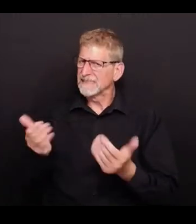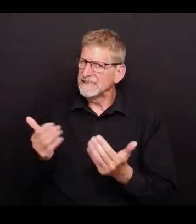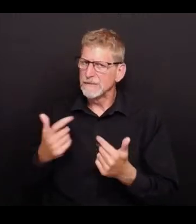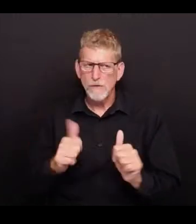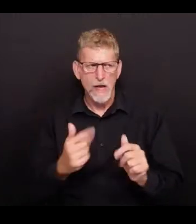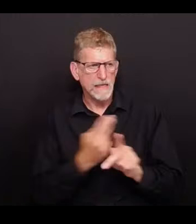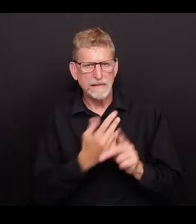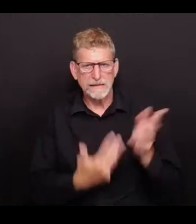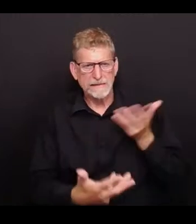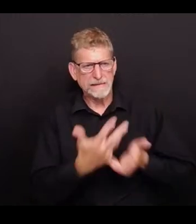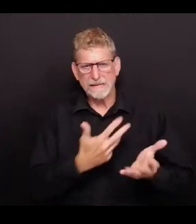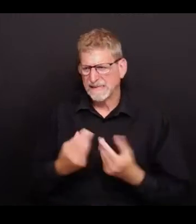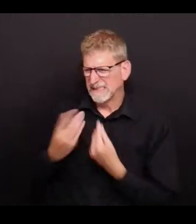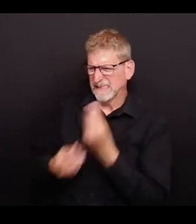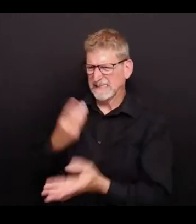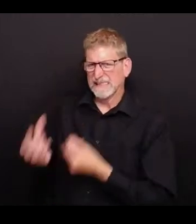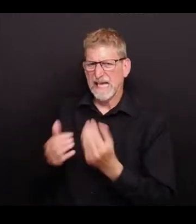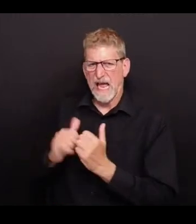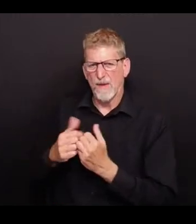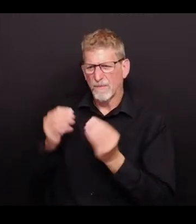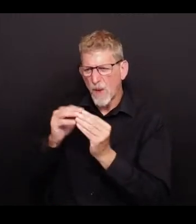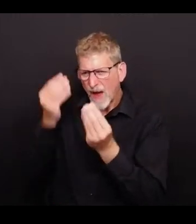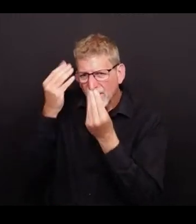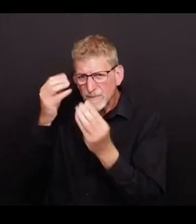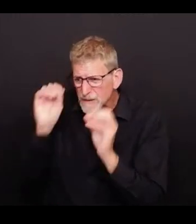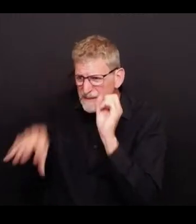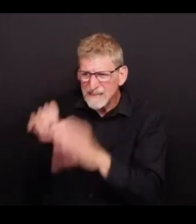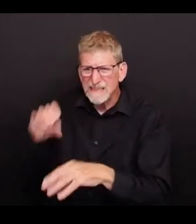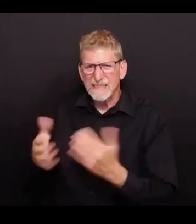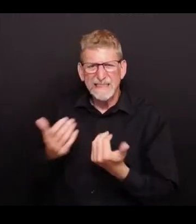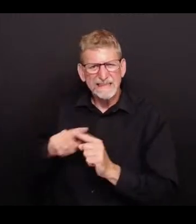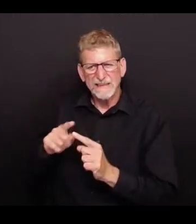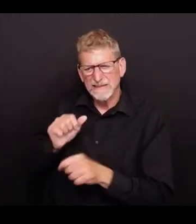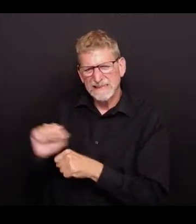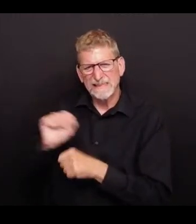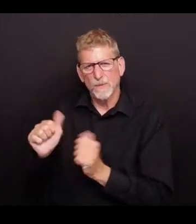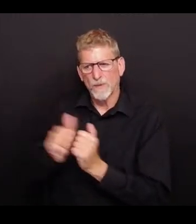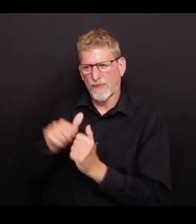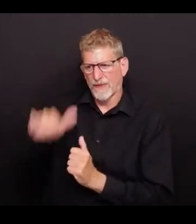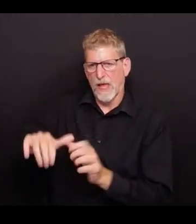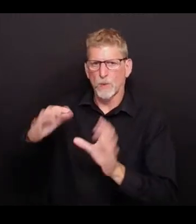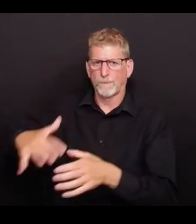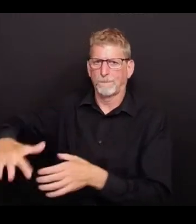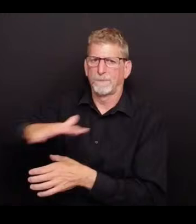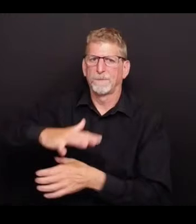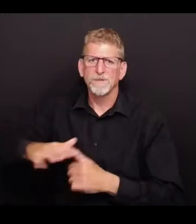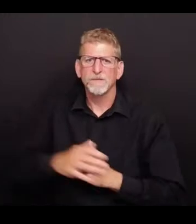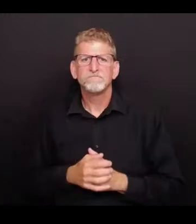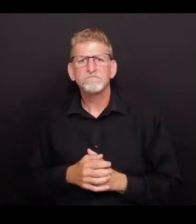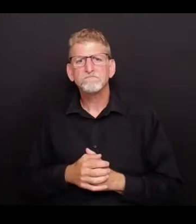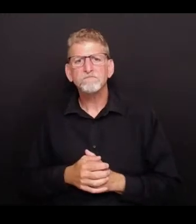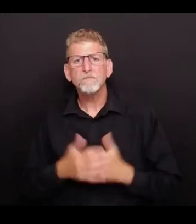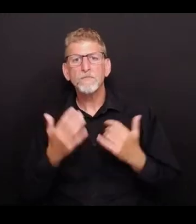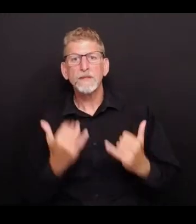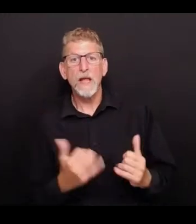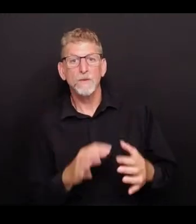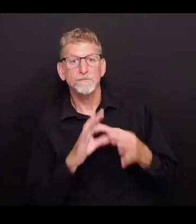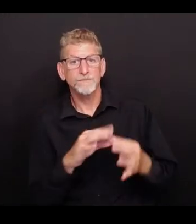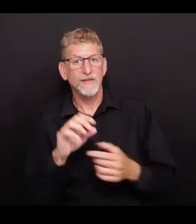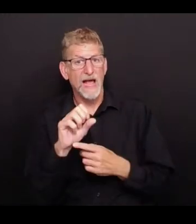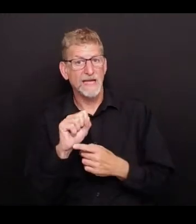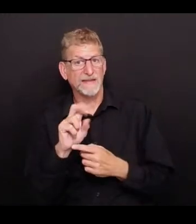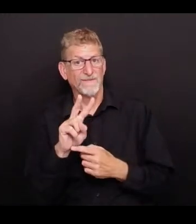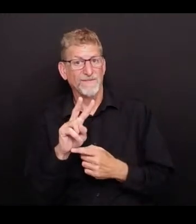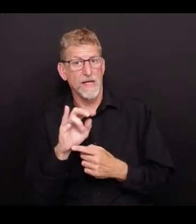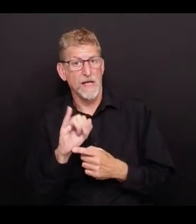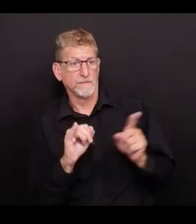to provide more disaggregated data where possible. Regarding our place-based equity metric using the Social Vulnerability Index,